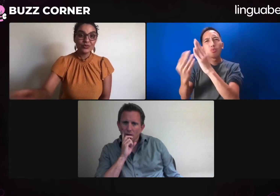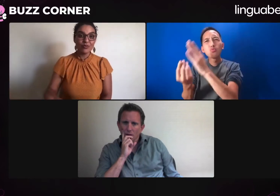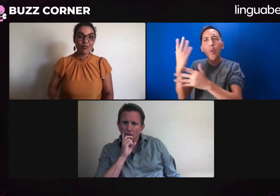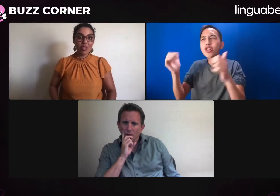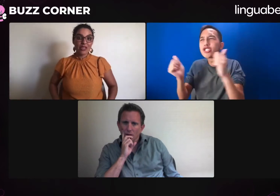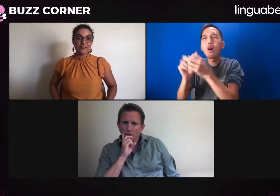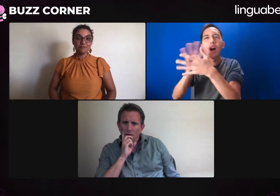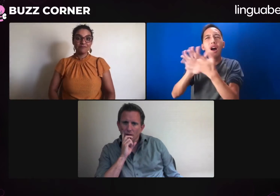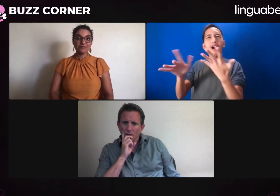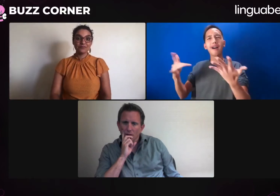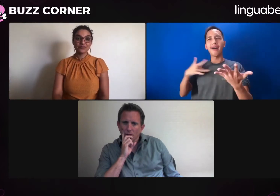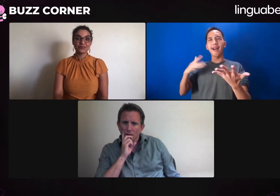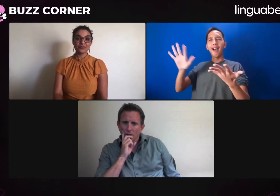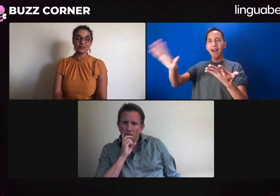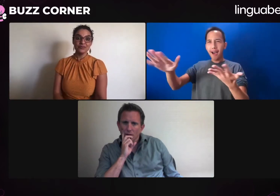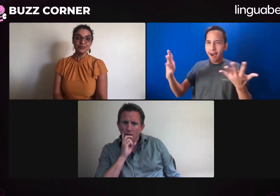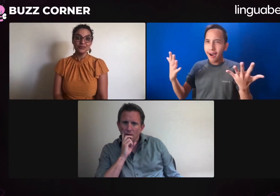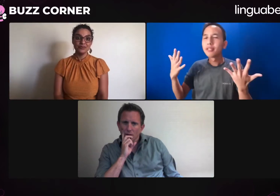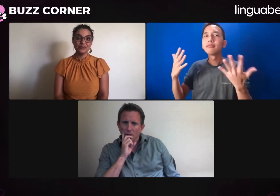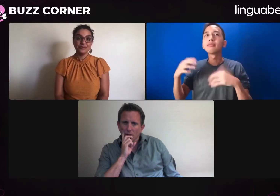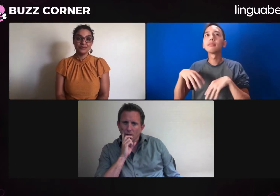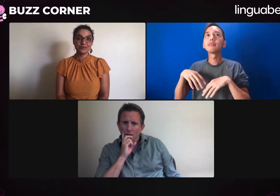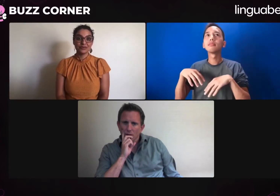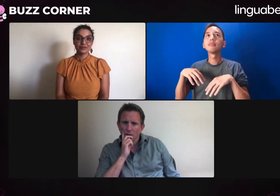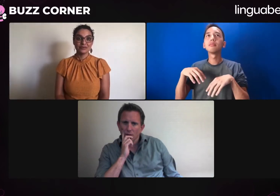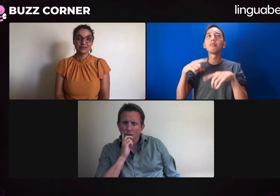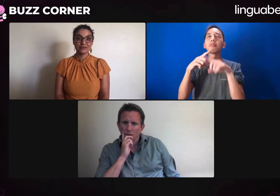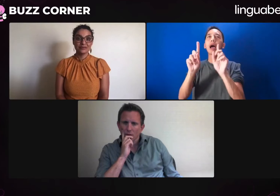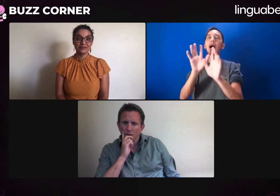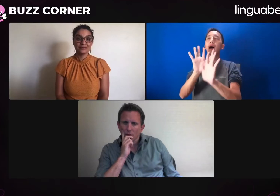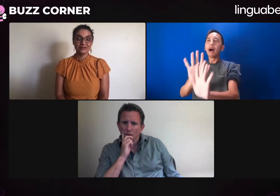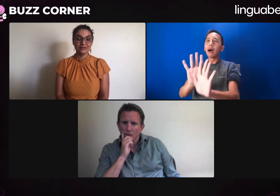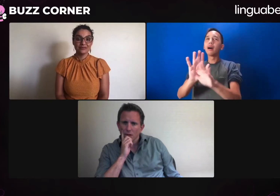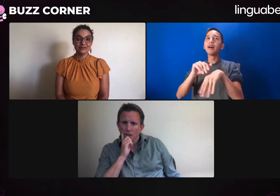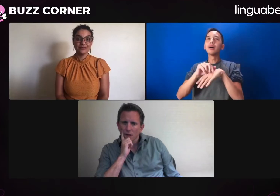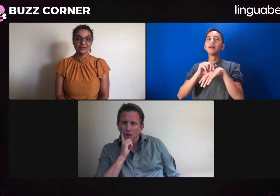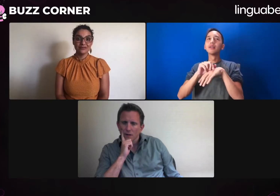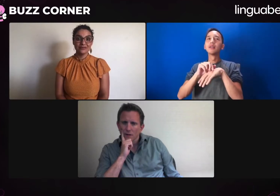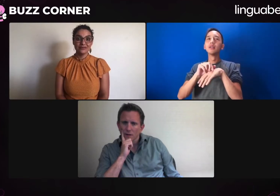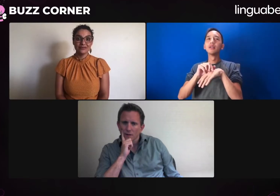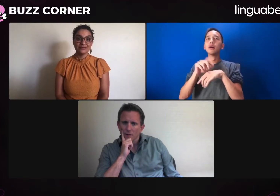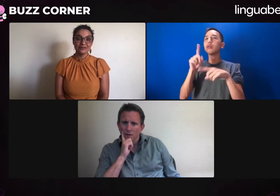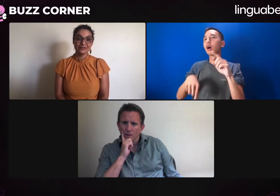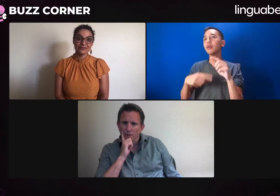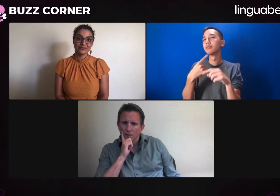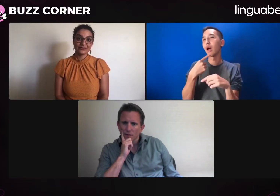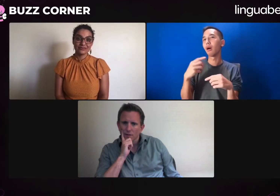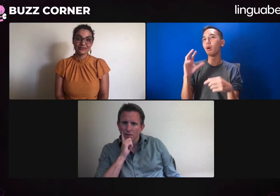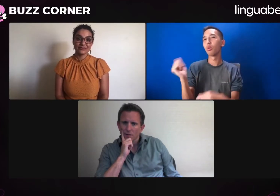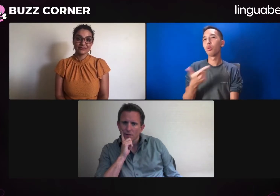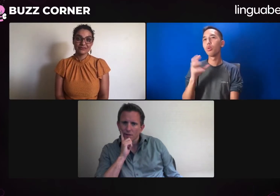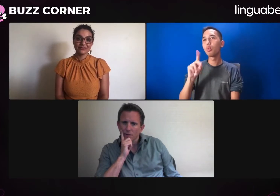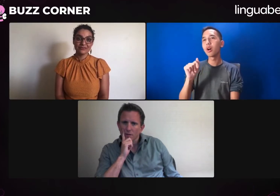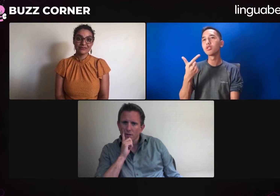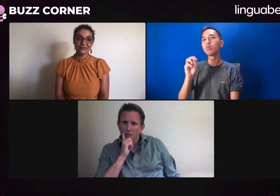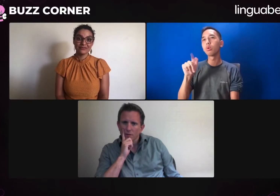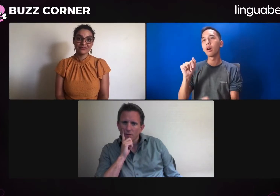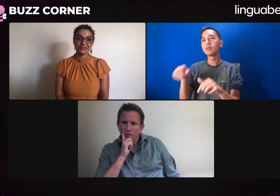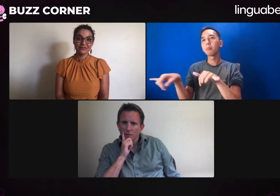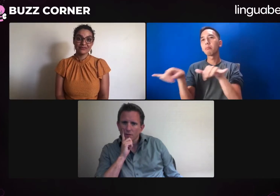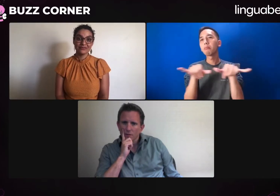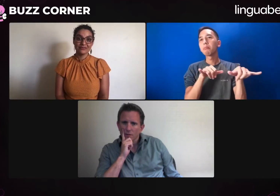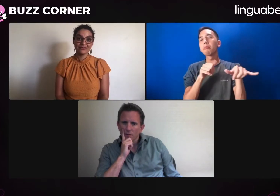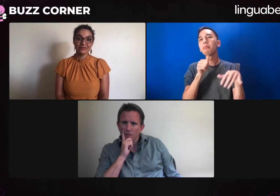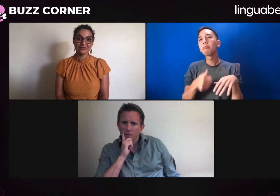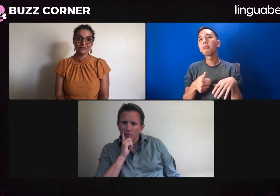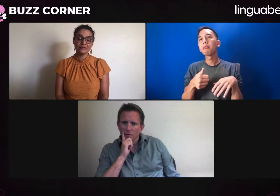their experiences growing up, the challenges that they may have faced in their communities. But you